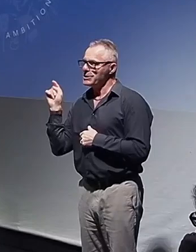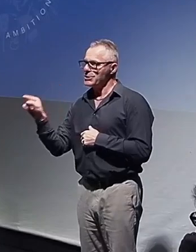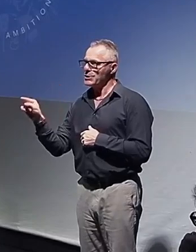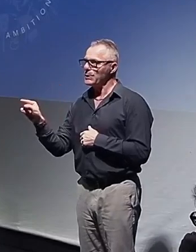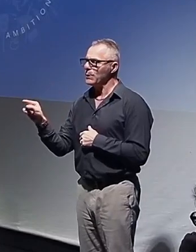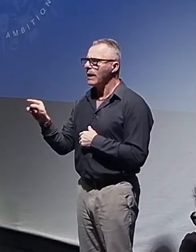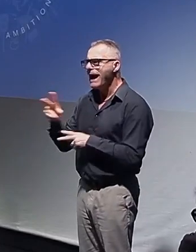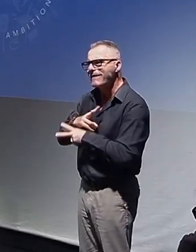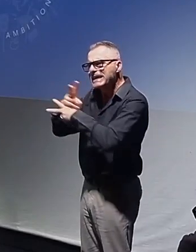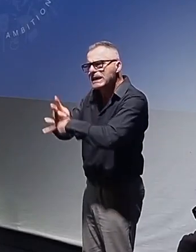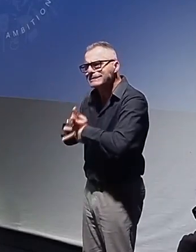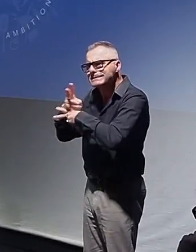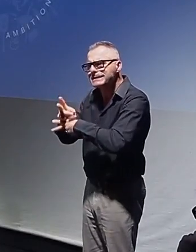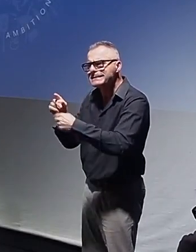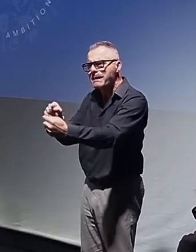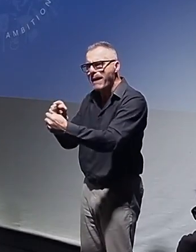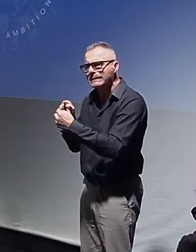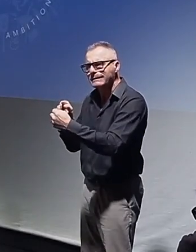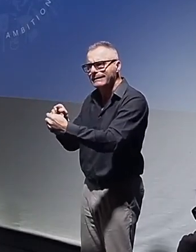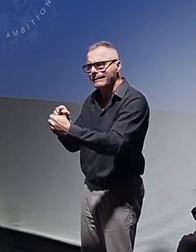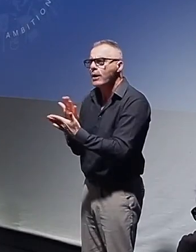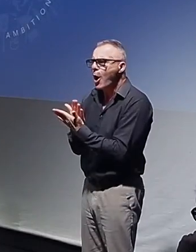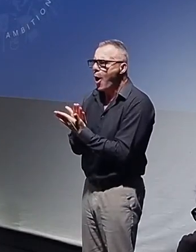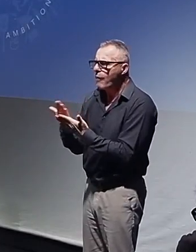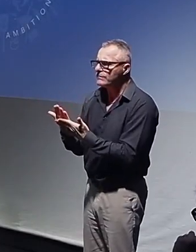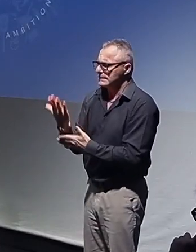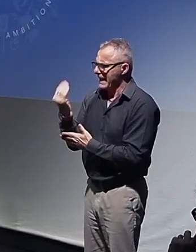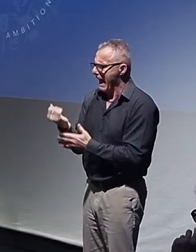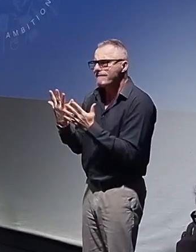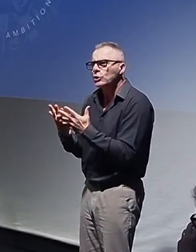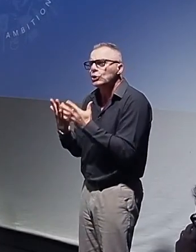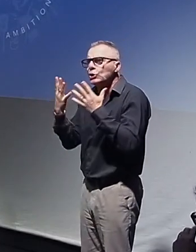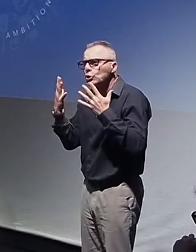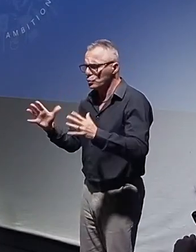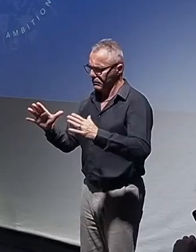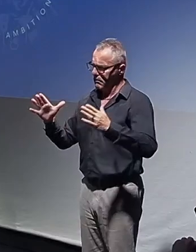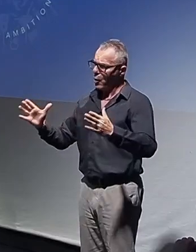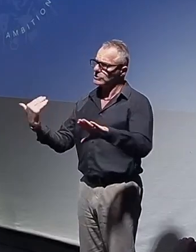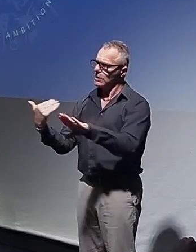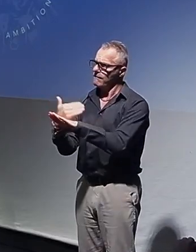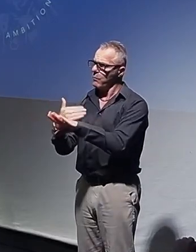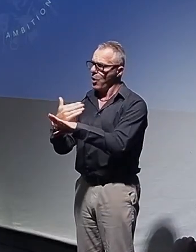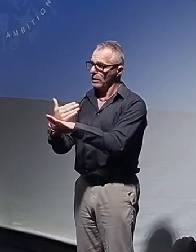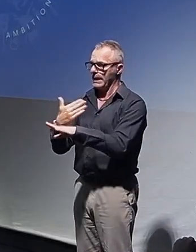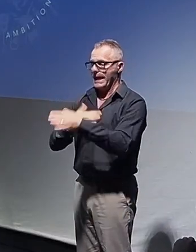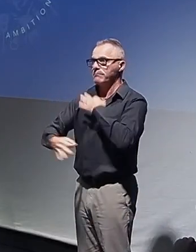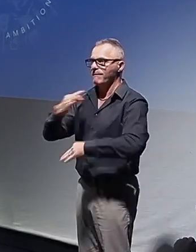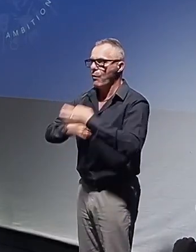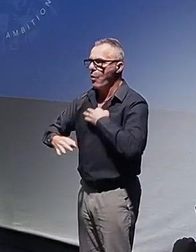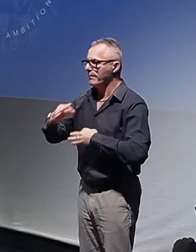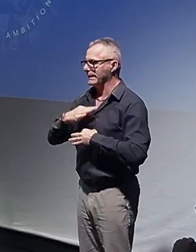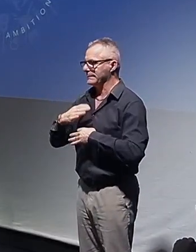custody battle. You've obviously got a huge body of work in the performing arts, both on the